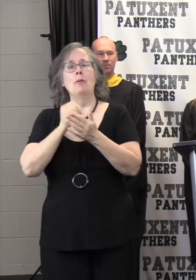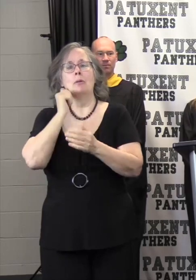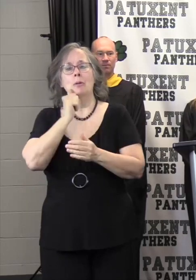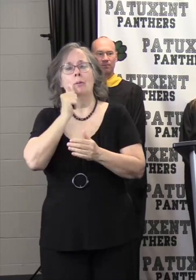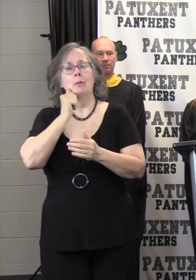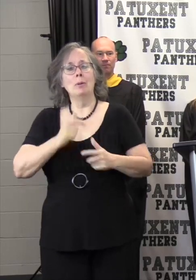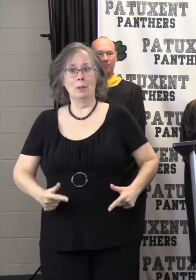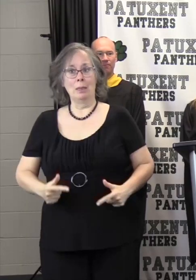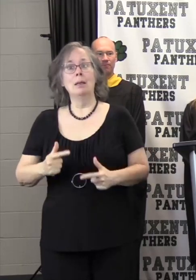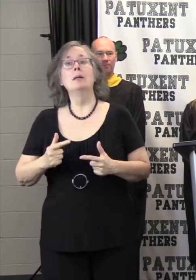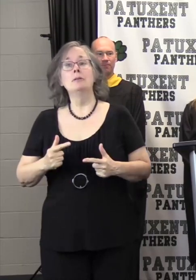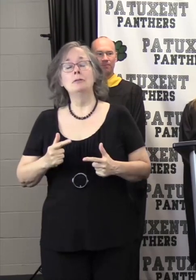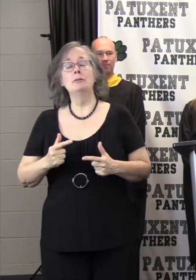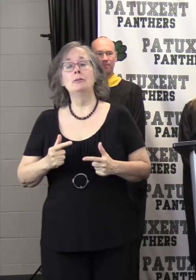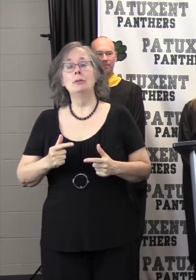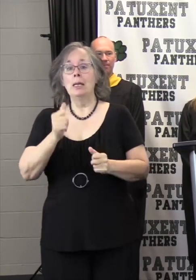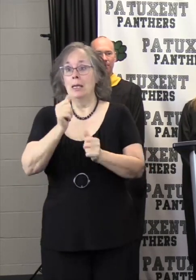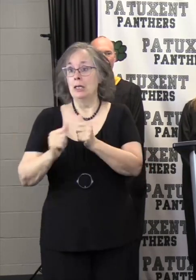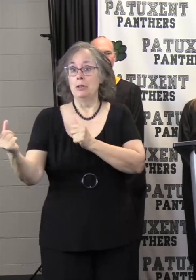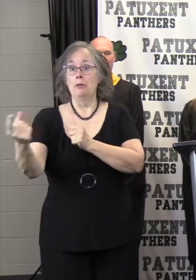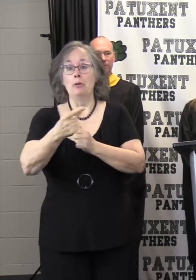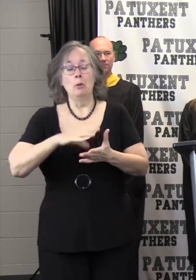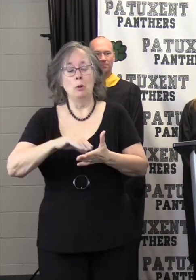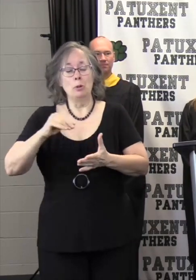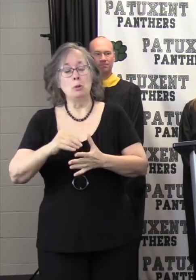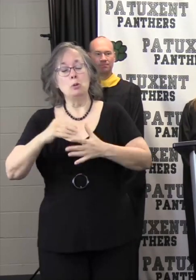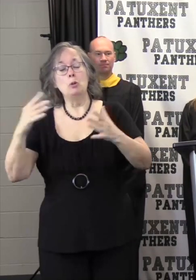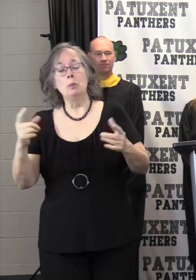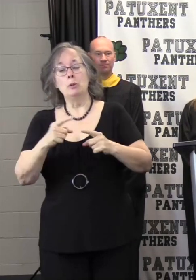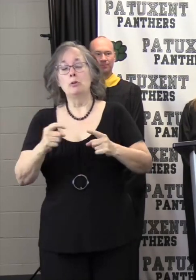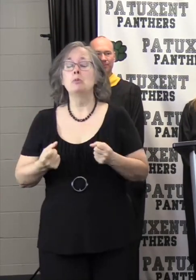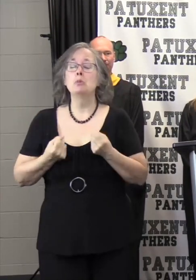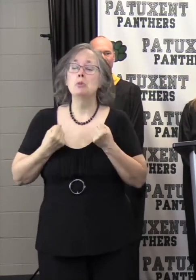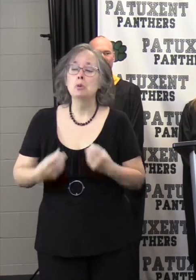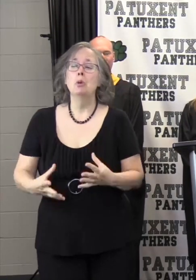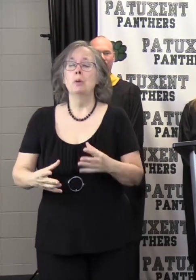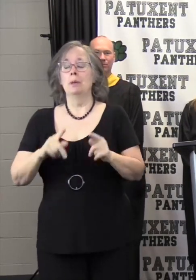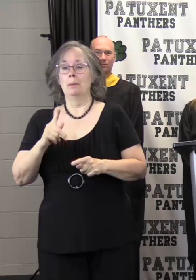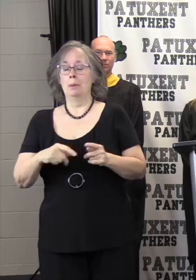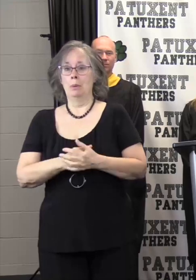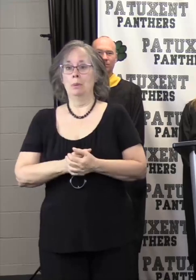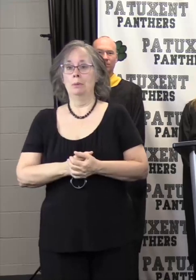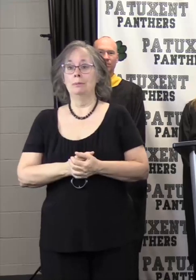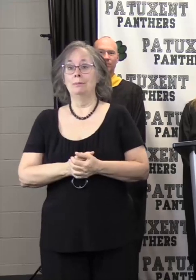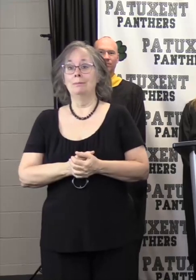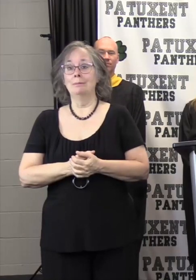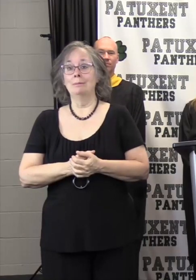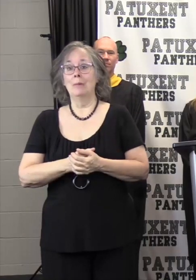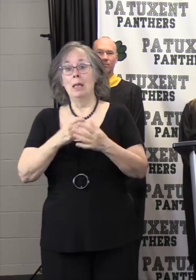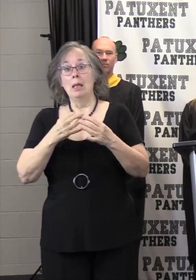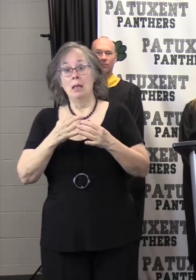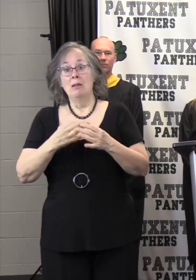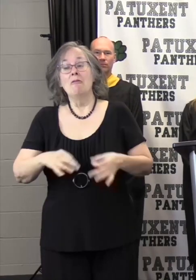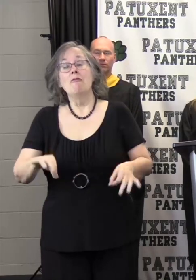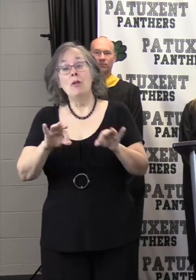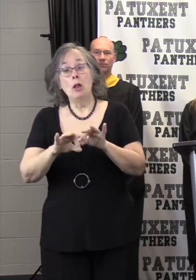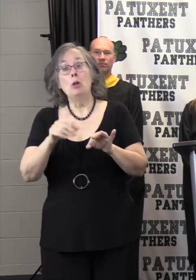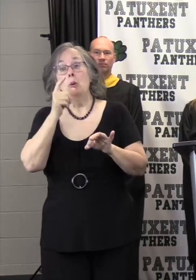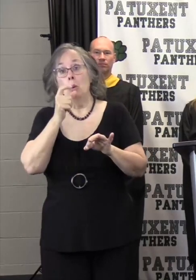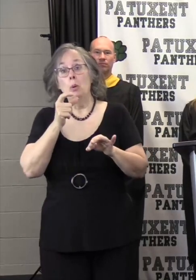life. Each of you has learned so much from so many. Value that you are who you